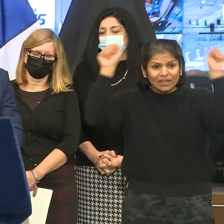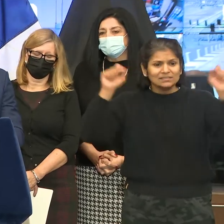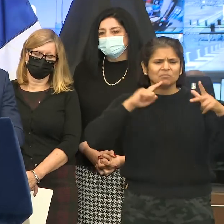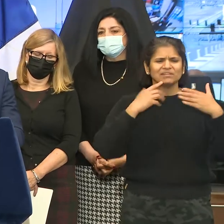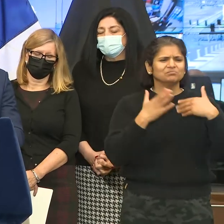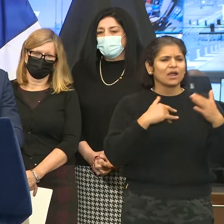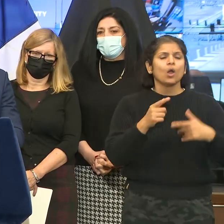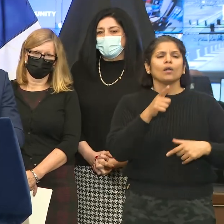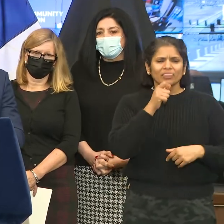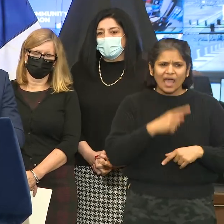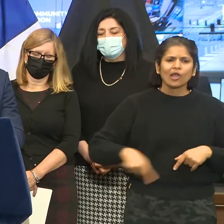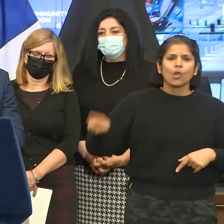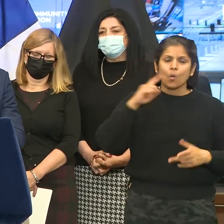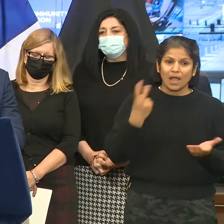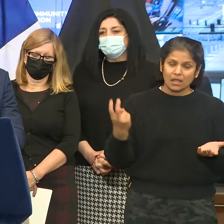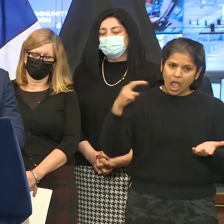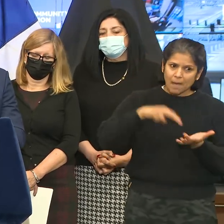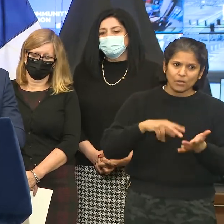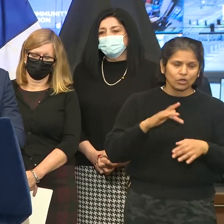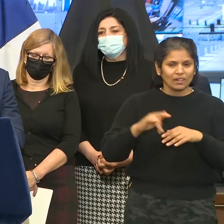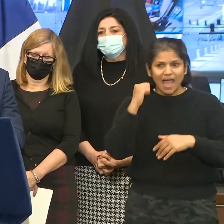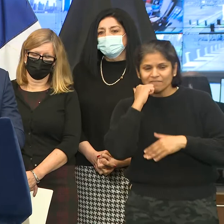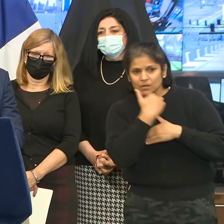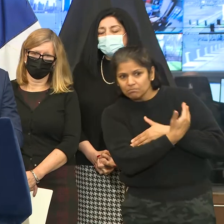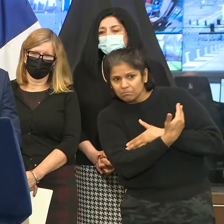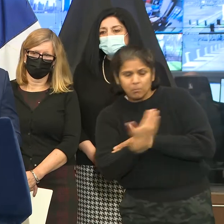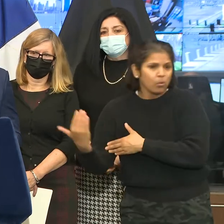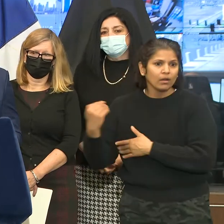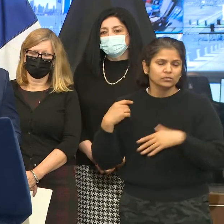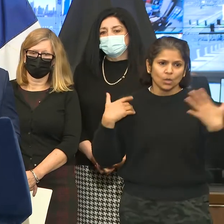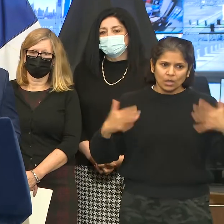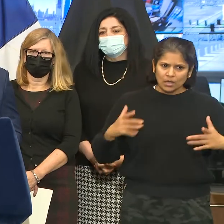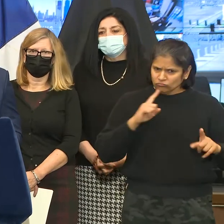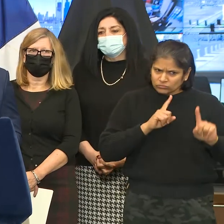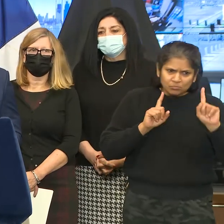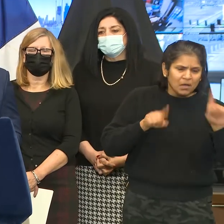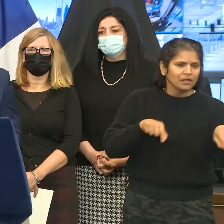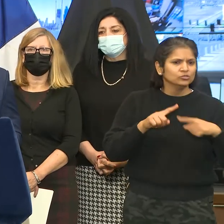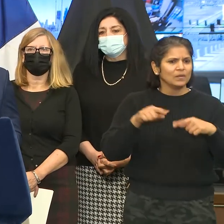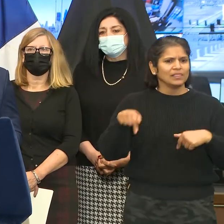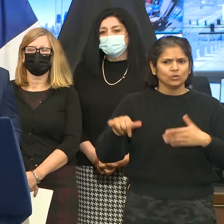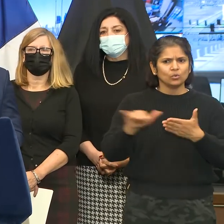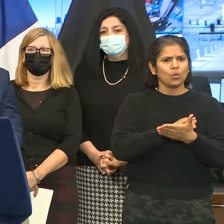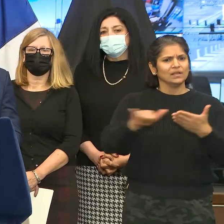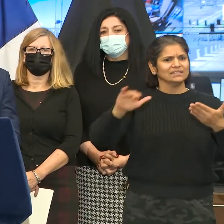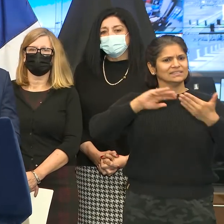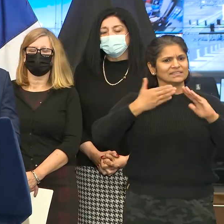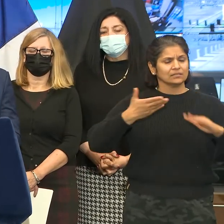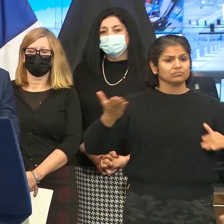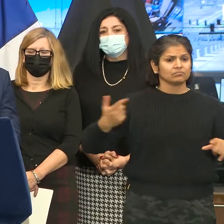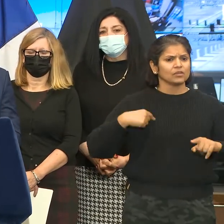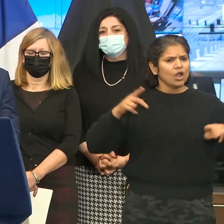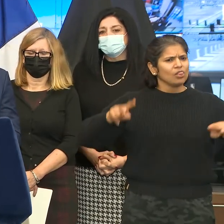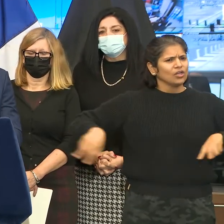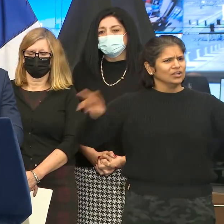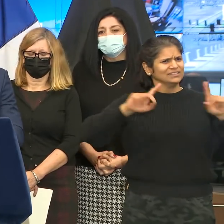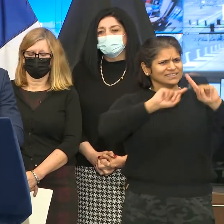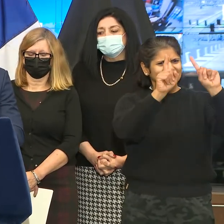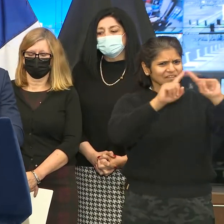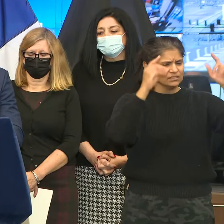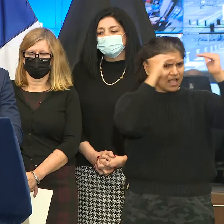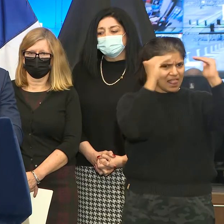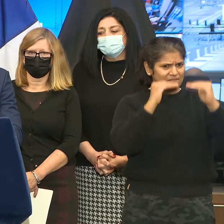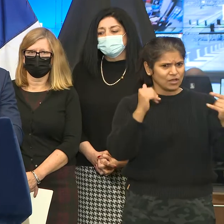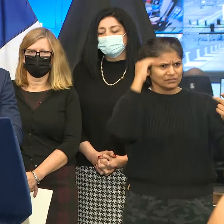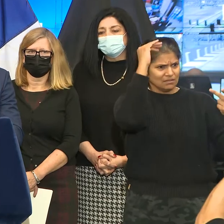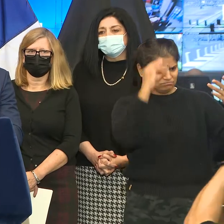and they respond to the needs of this city. And if you look at the state-of-the-art setup, coordinating all levels of government, and look at the